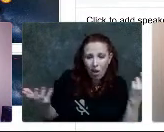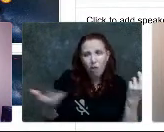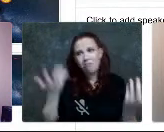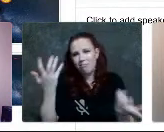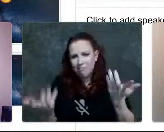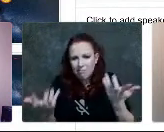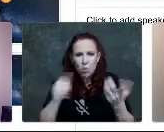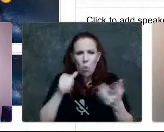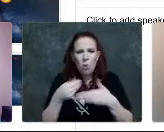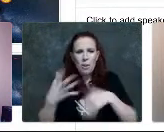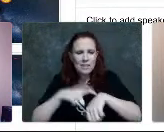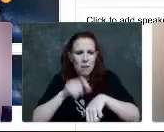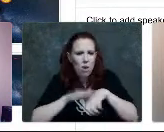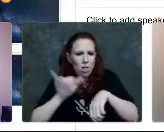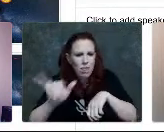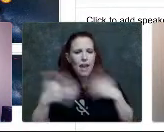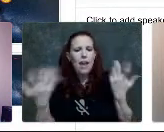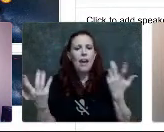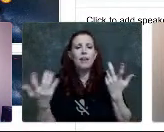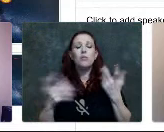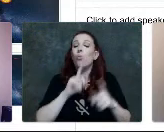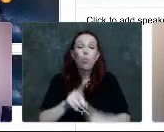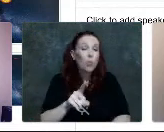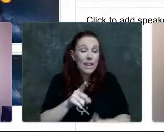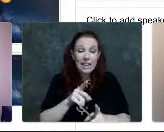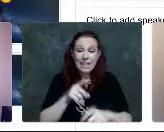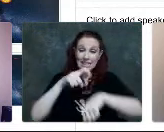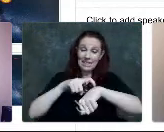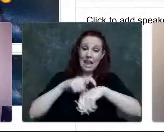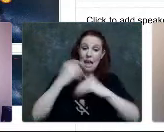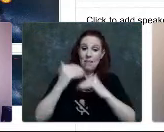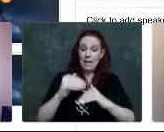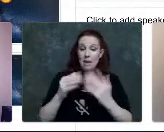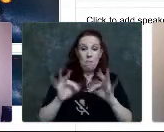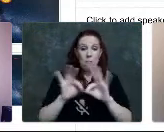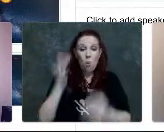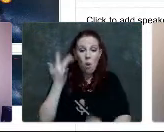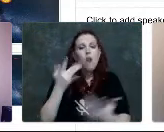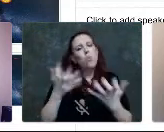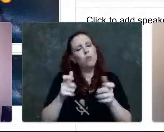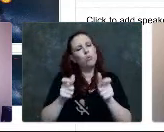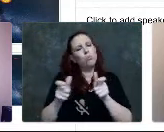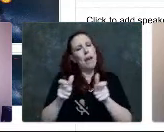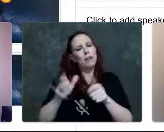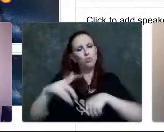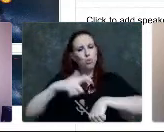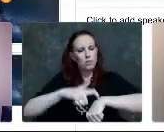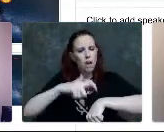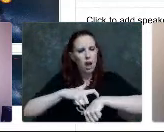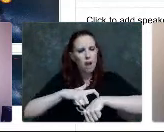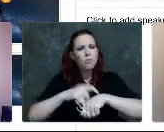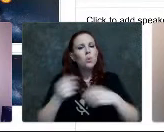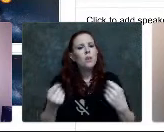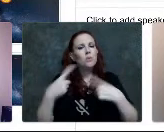you can know is just the main thing for time limits is like managing your time. And so you want to be spending time on the signal that's